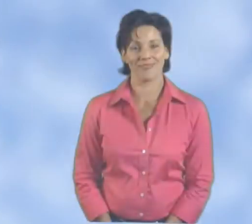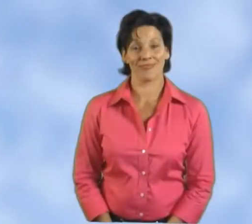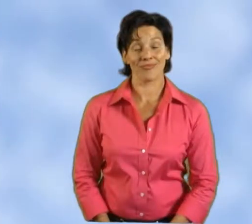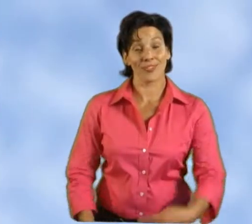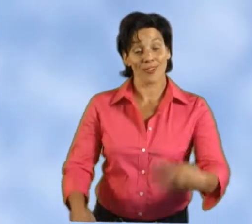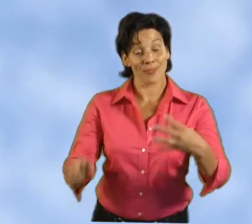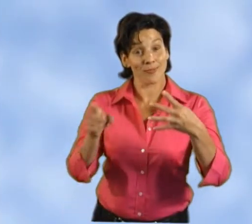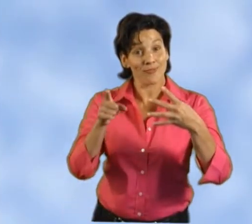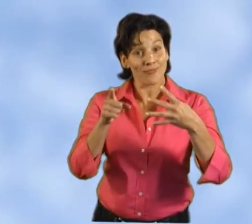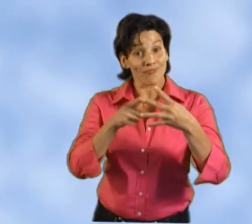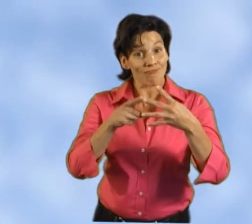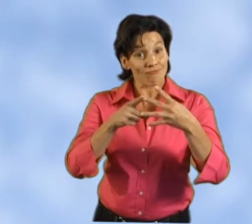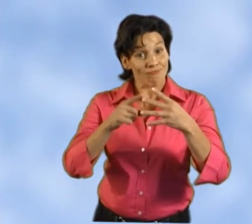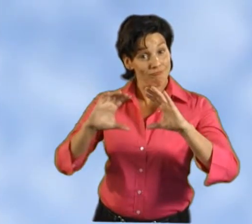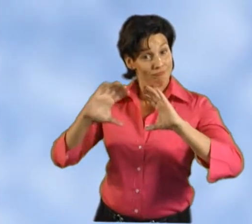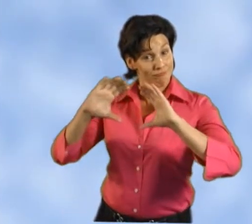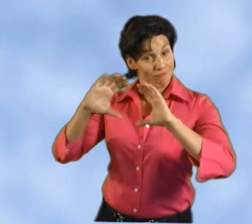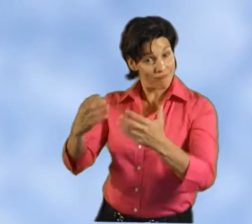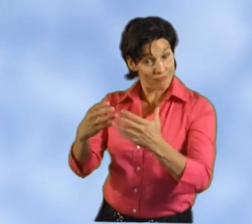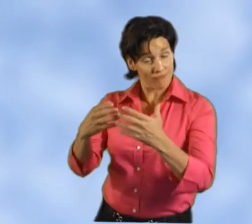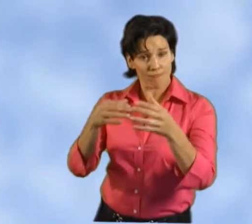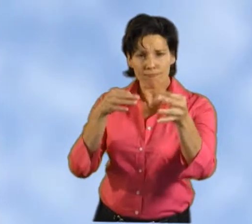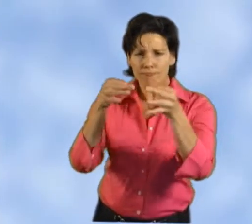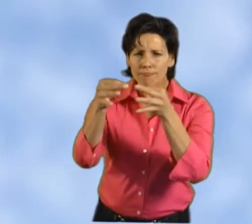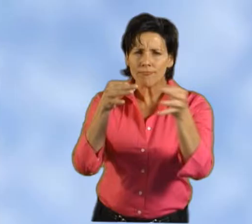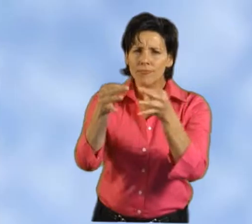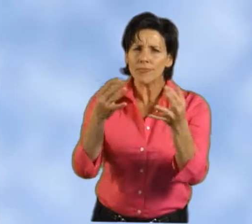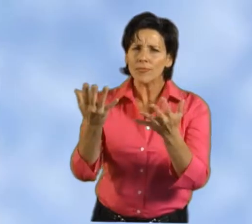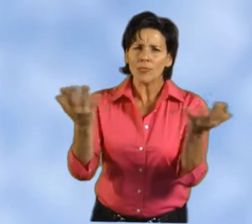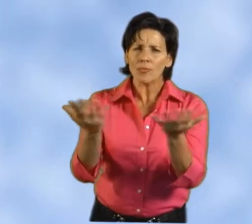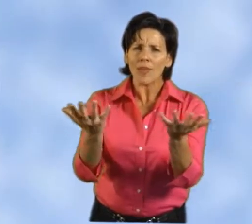This DVD is divided into 4 chapters